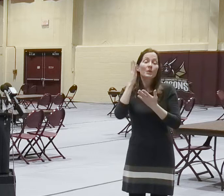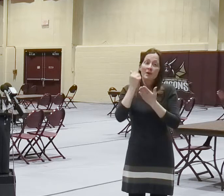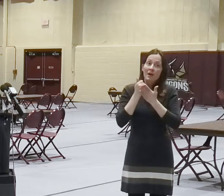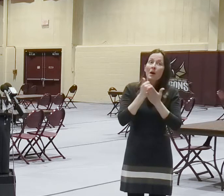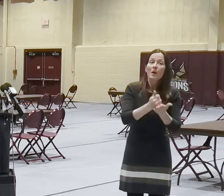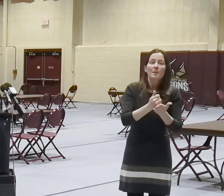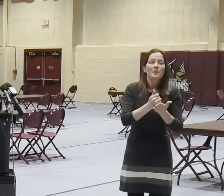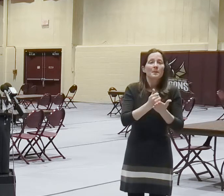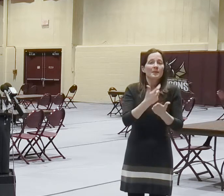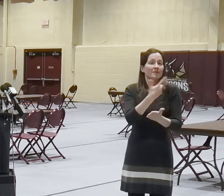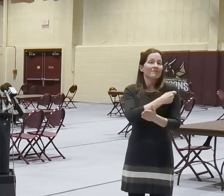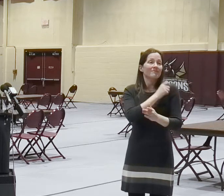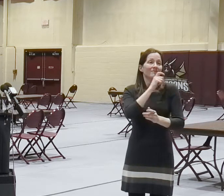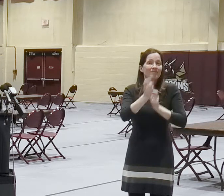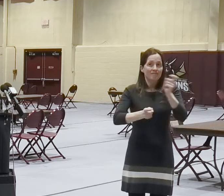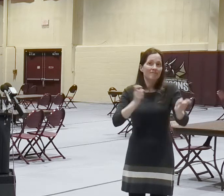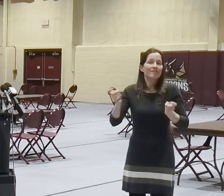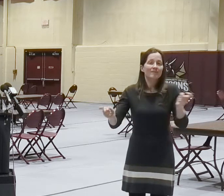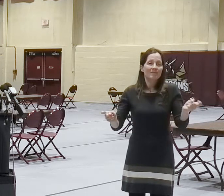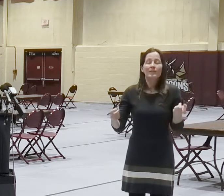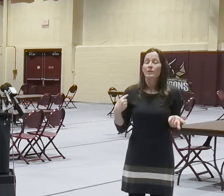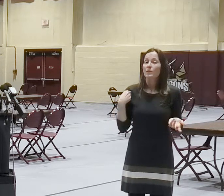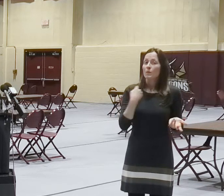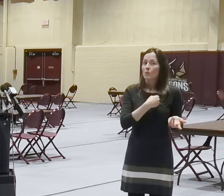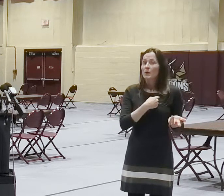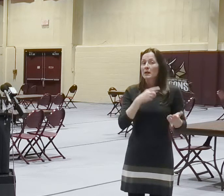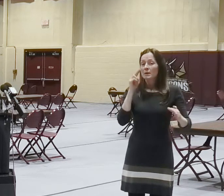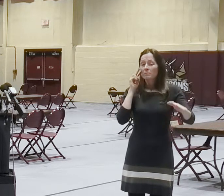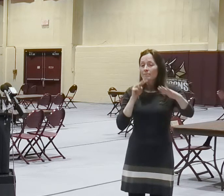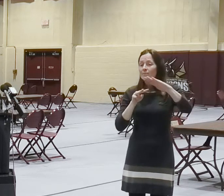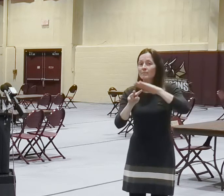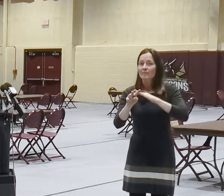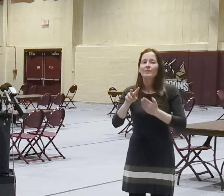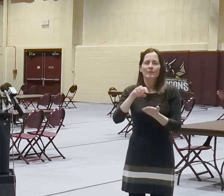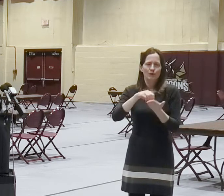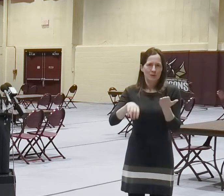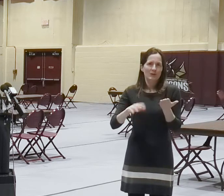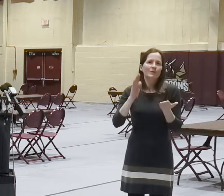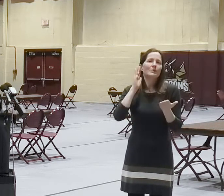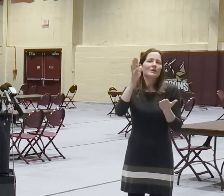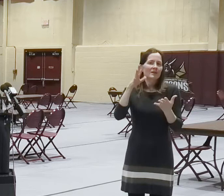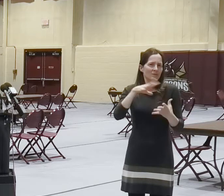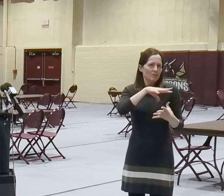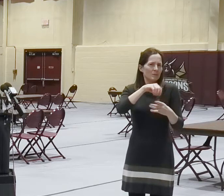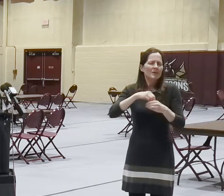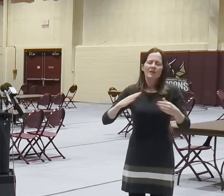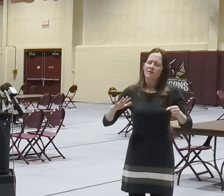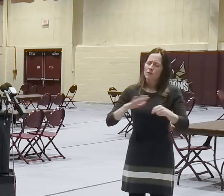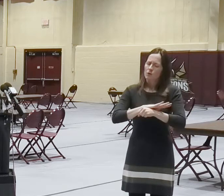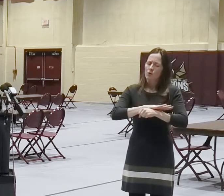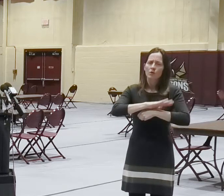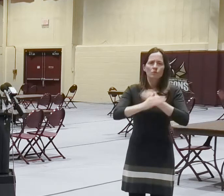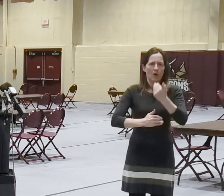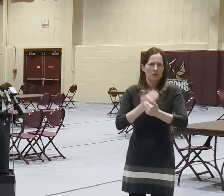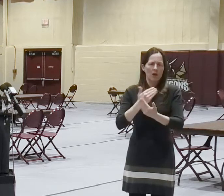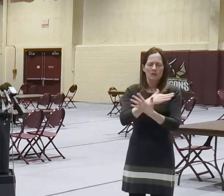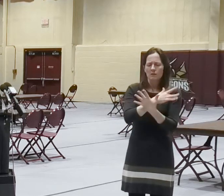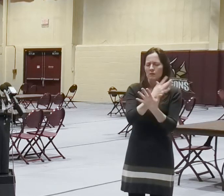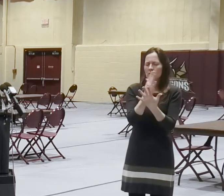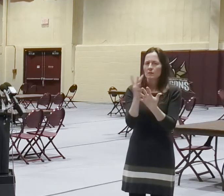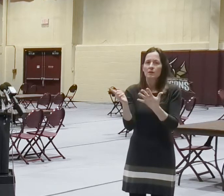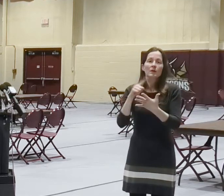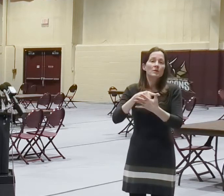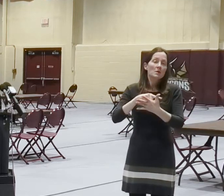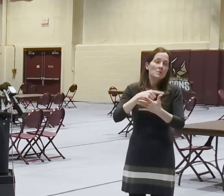vaccination distribution. We anticipate that our students will be involved in the entire process, from intake